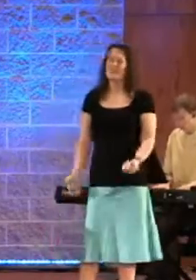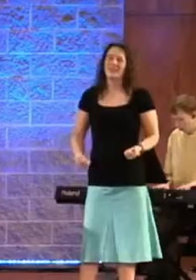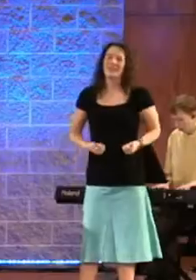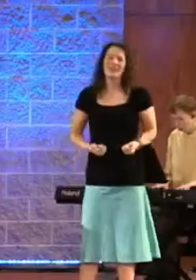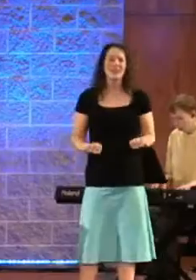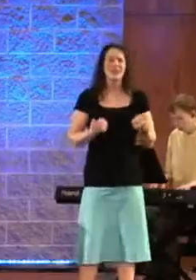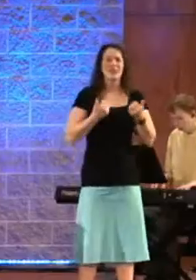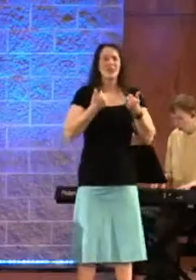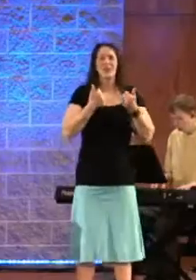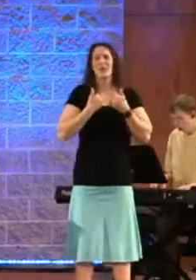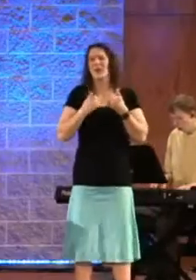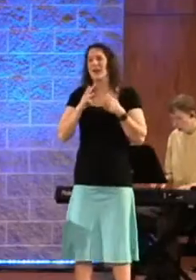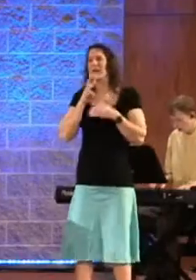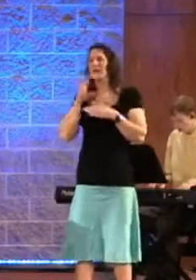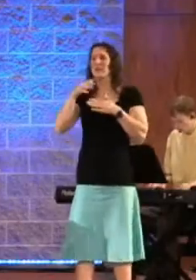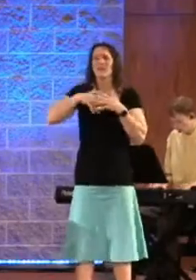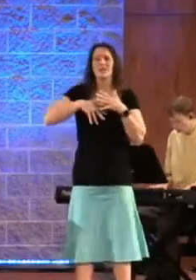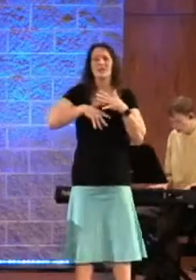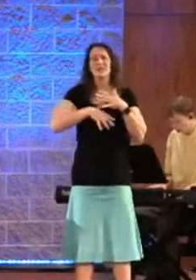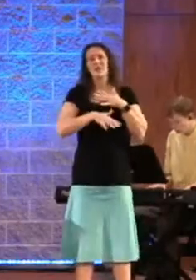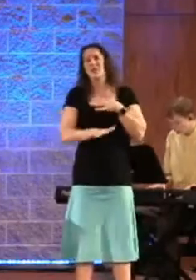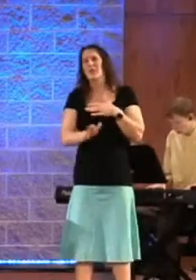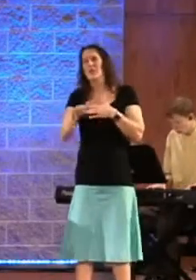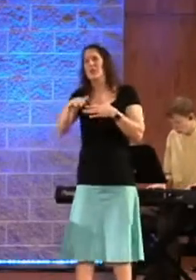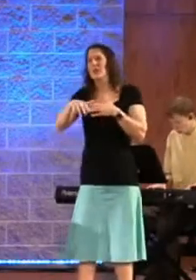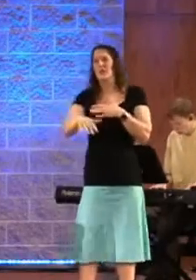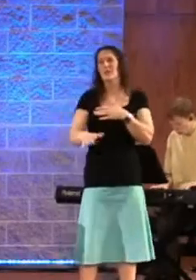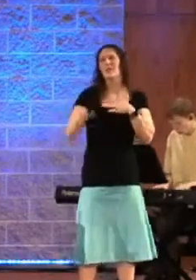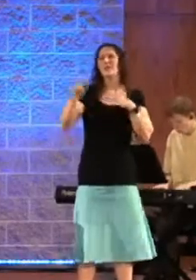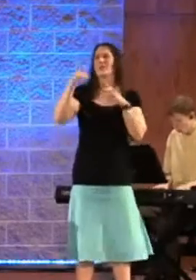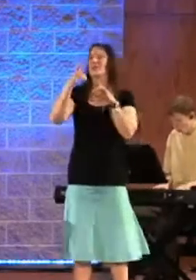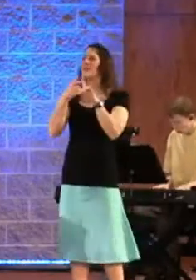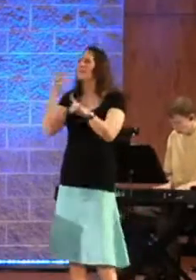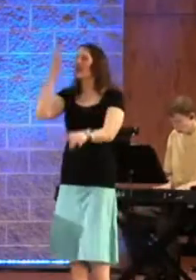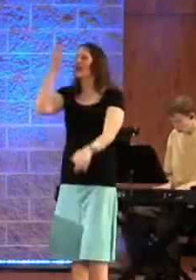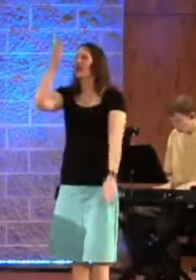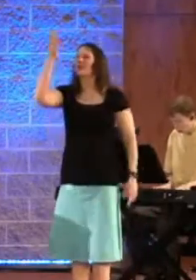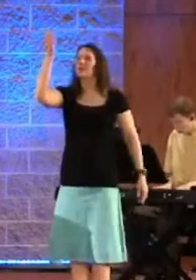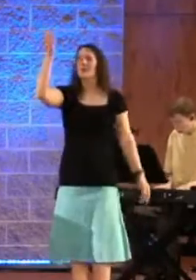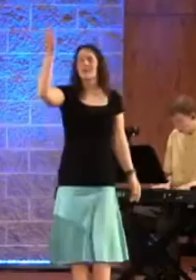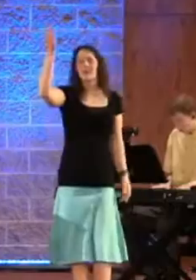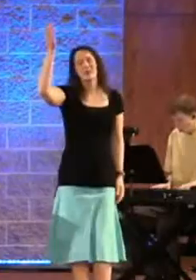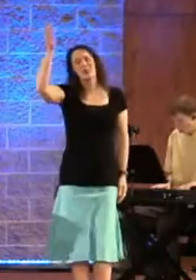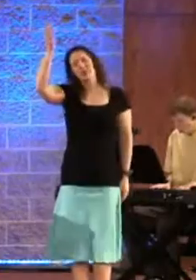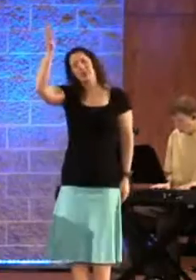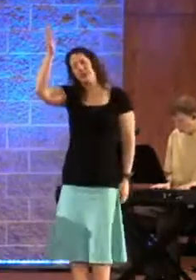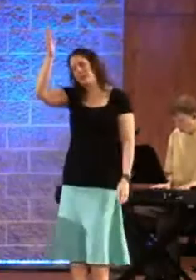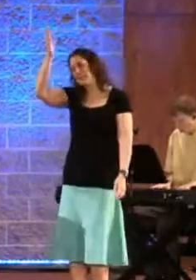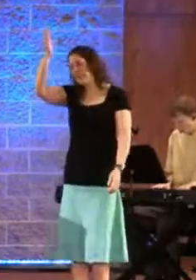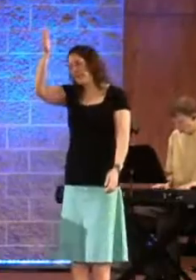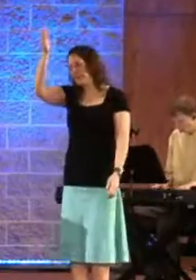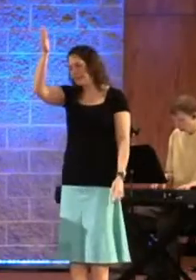Living waters flow from you.